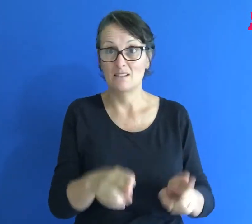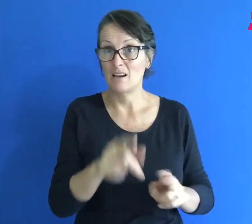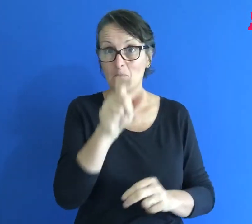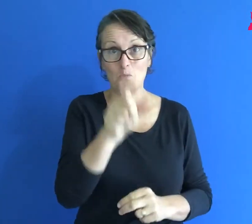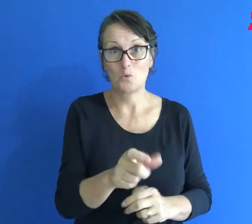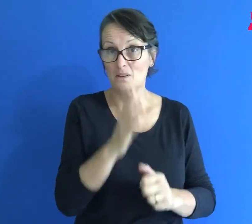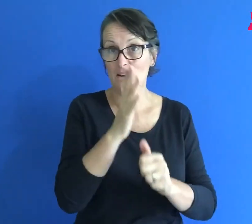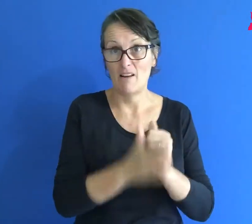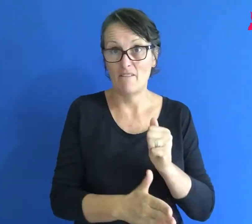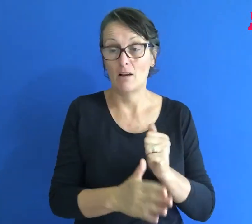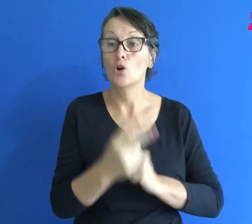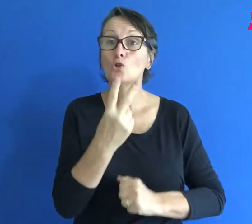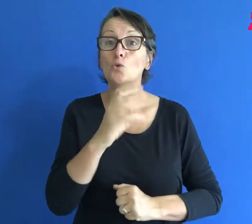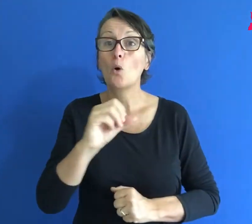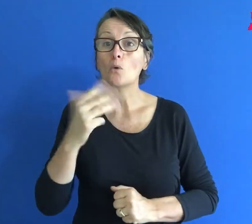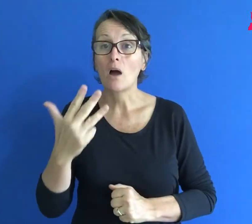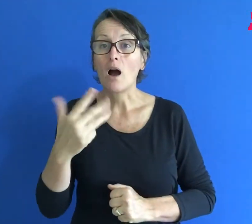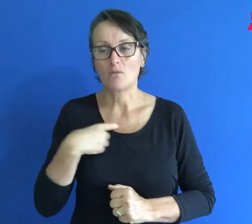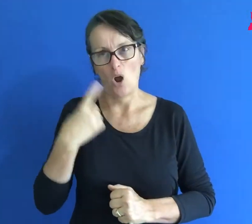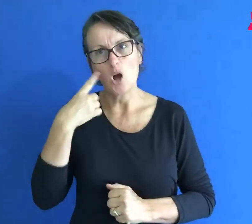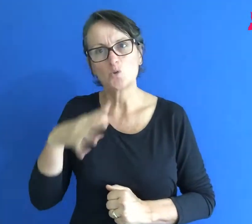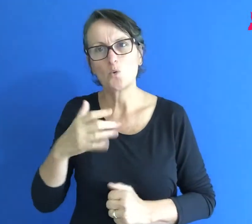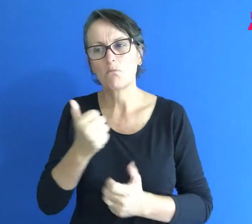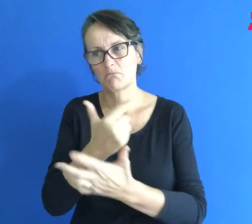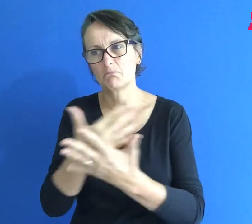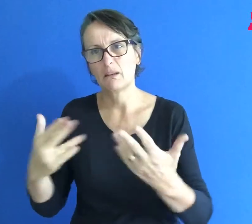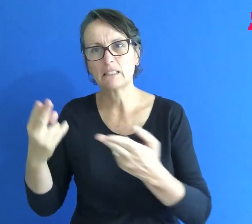And then I saw a whole lot, all at once.